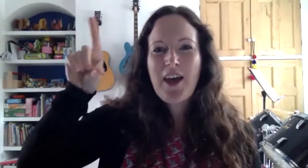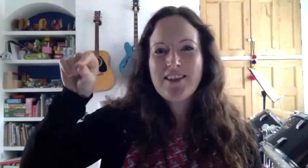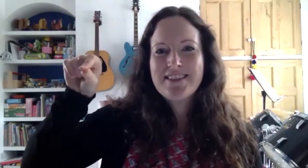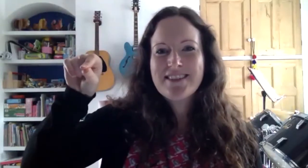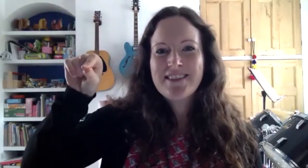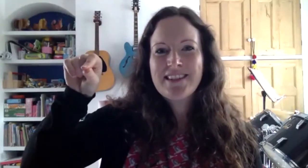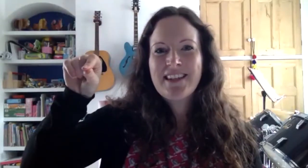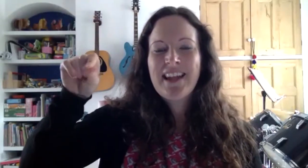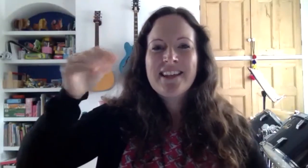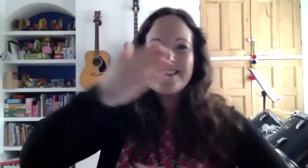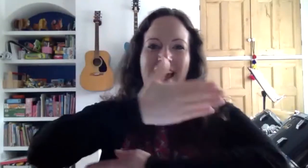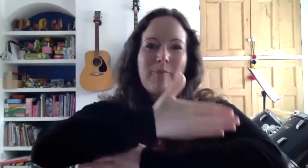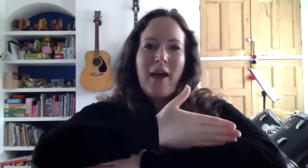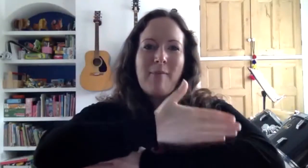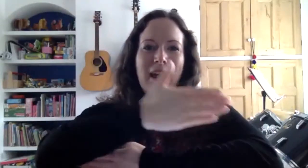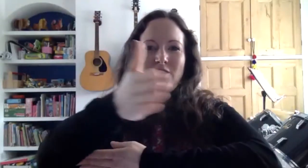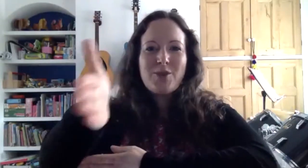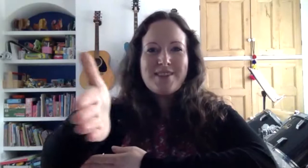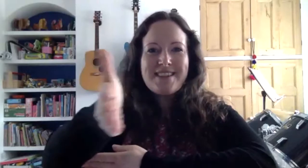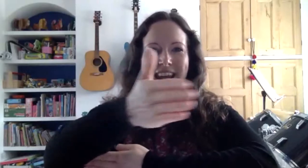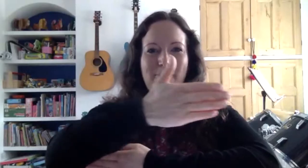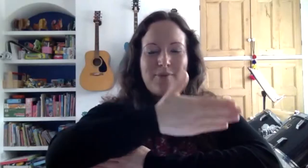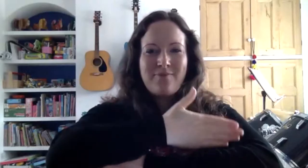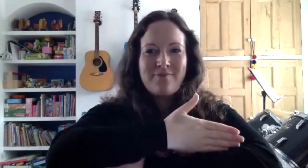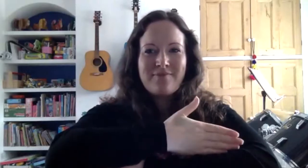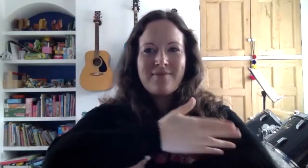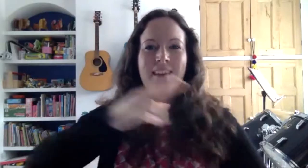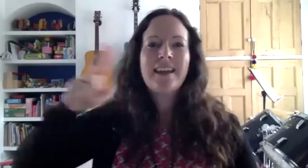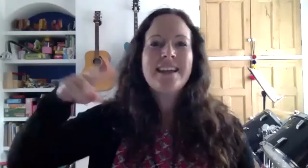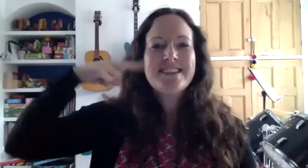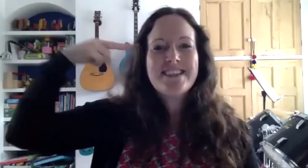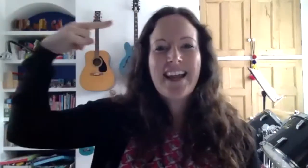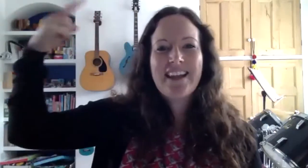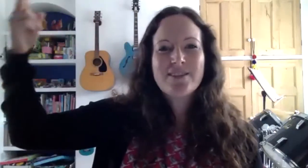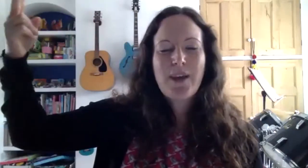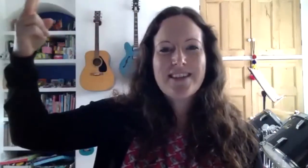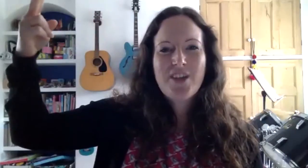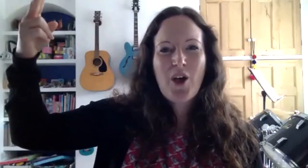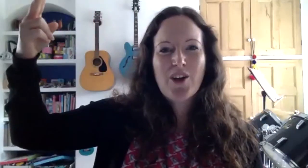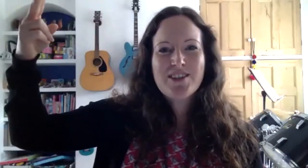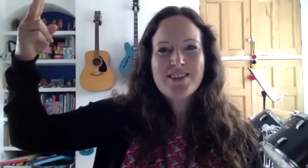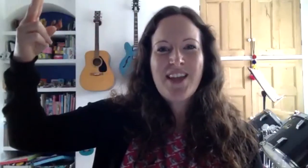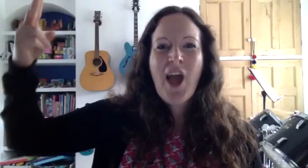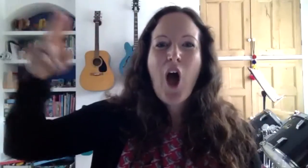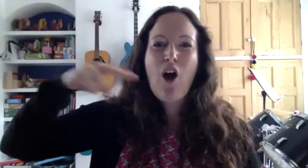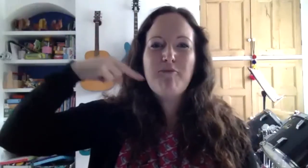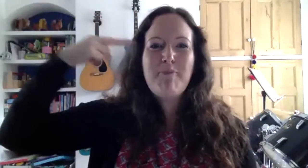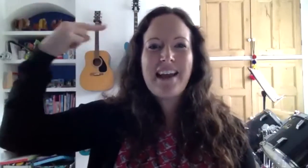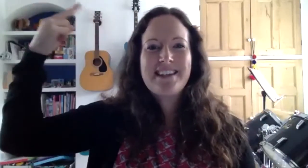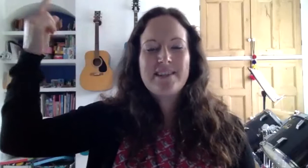birds sat by my doorstep, singing sweet songs of melodies